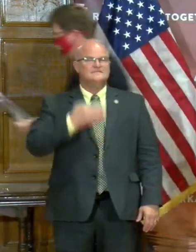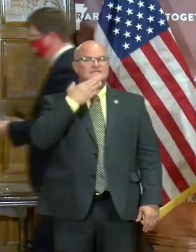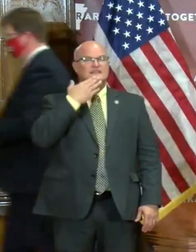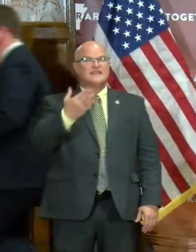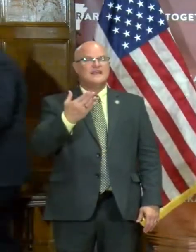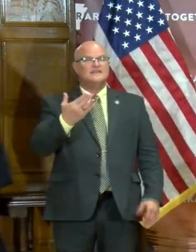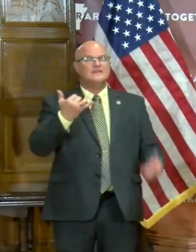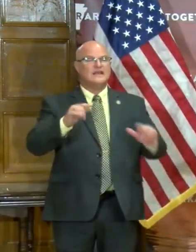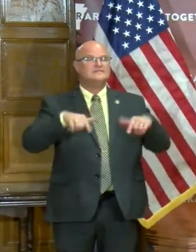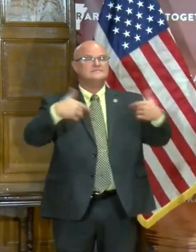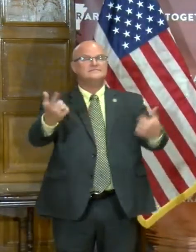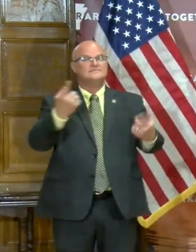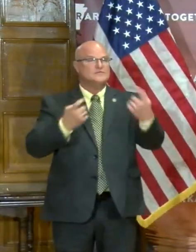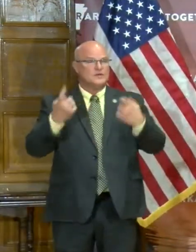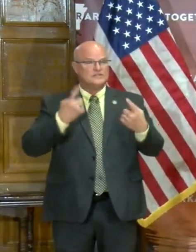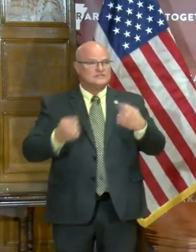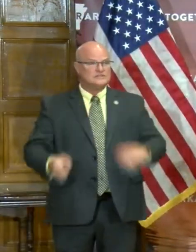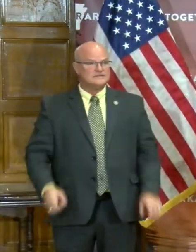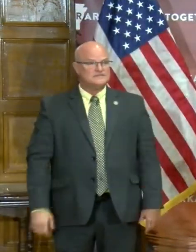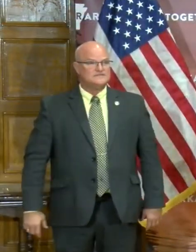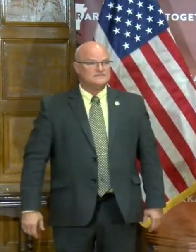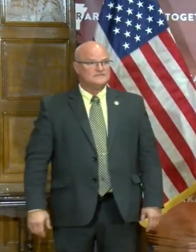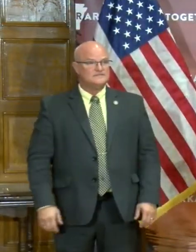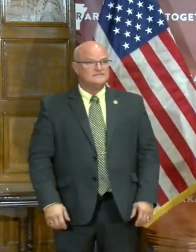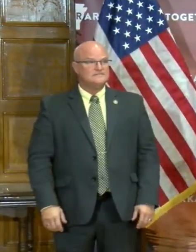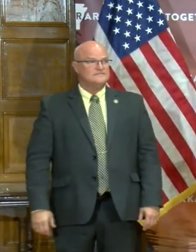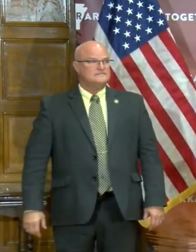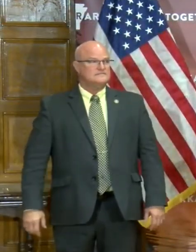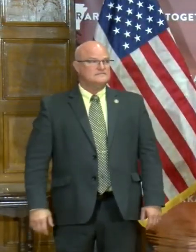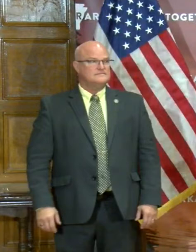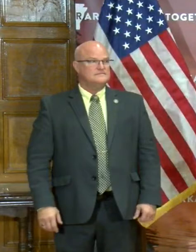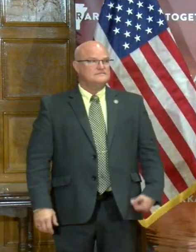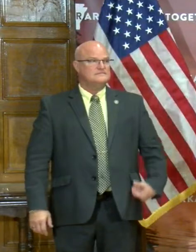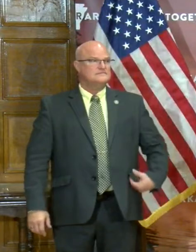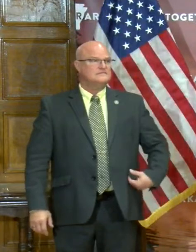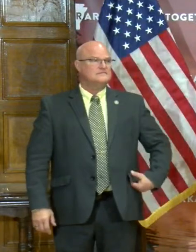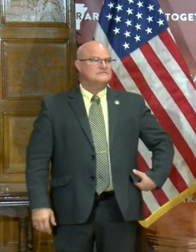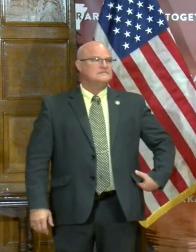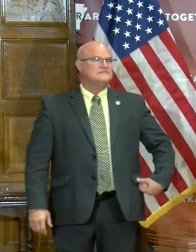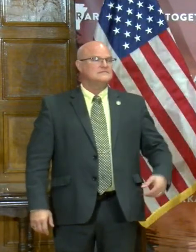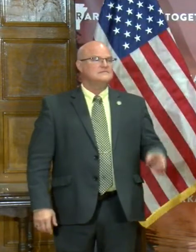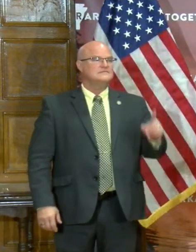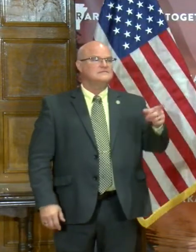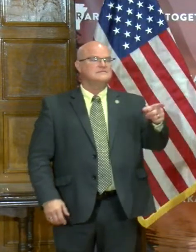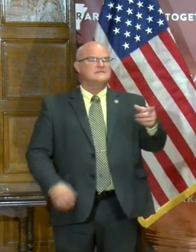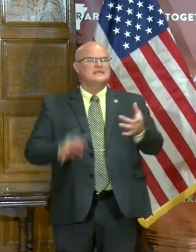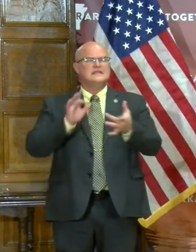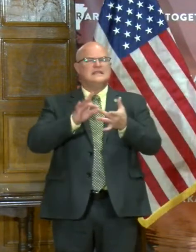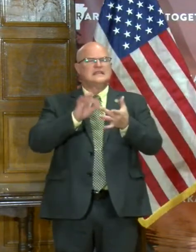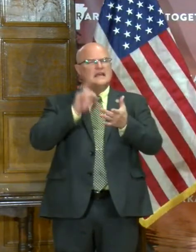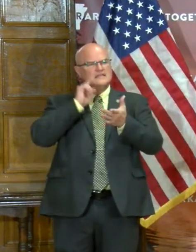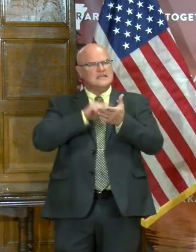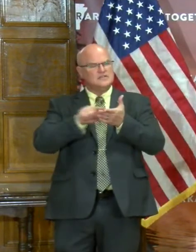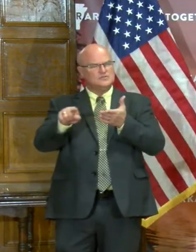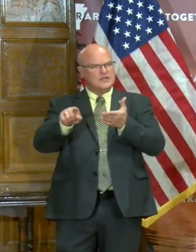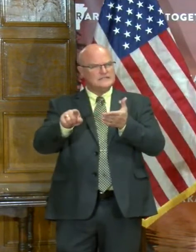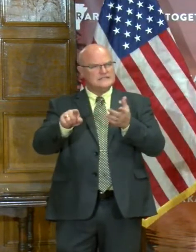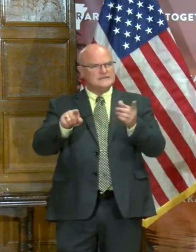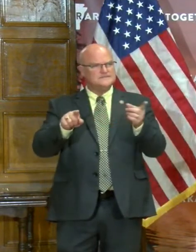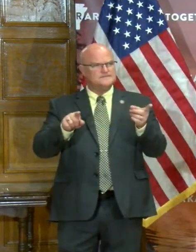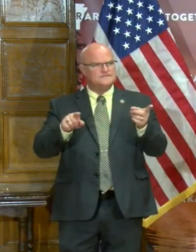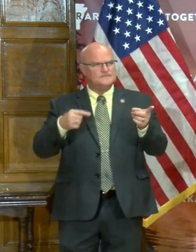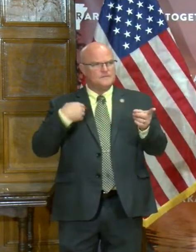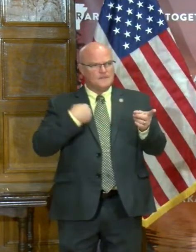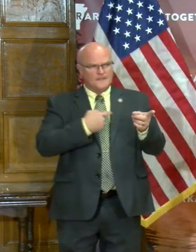Thank you, and we'll turn it over for questions. In terms of the contact tracing,